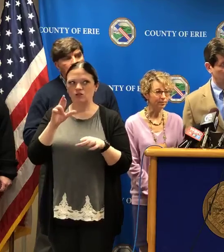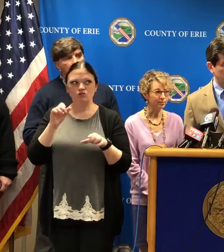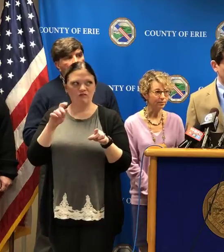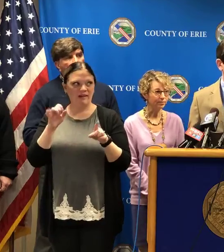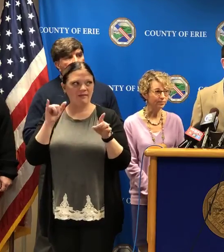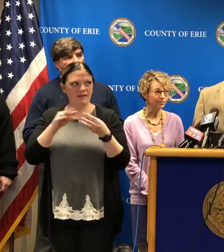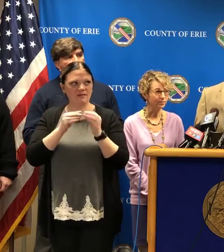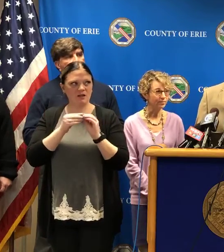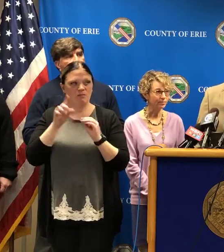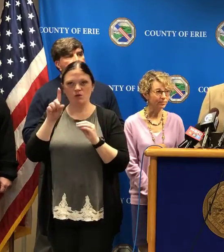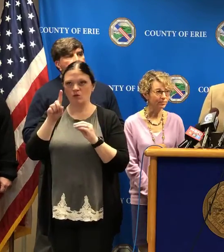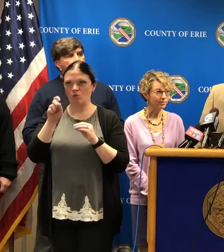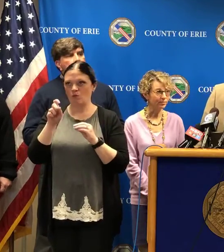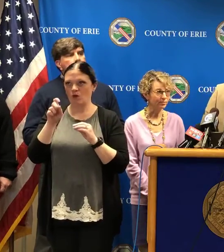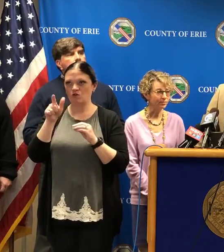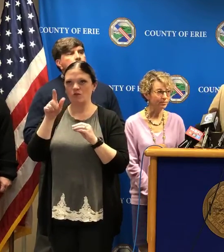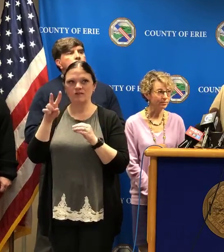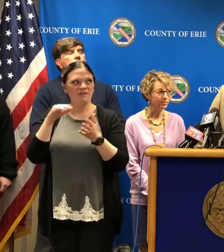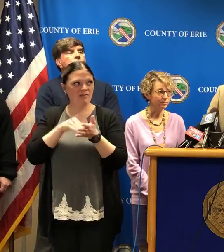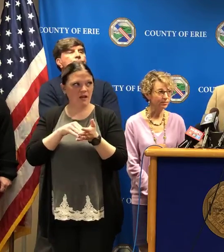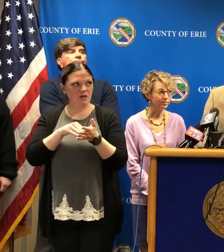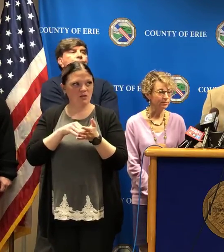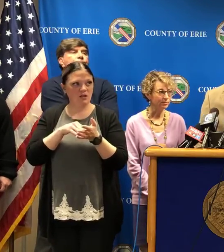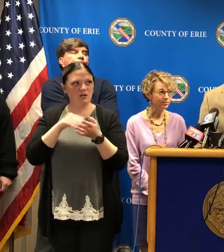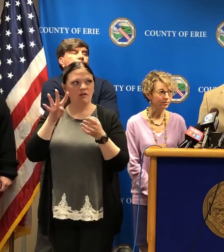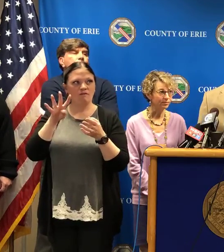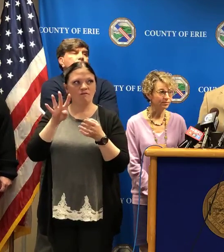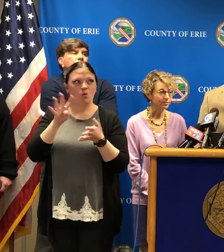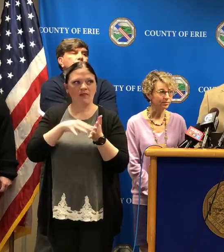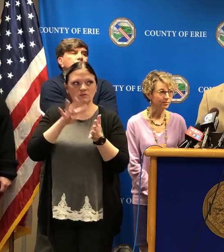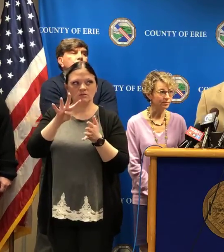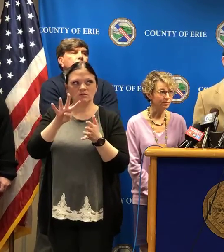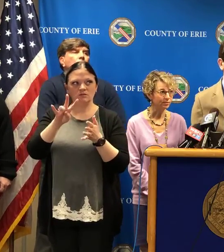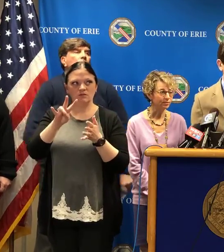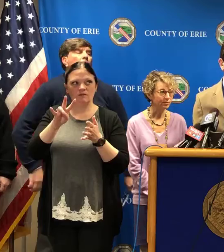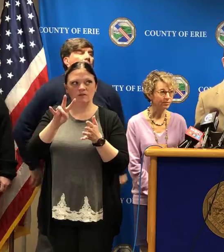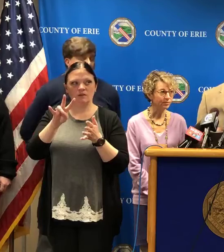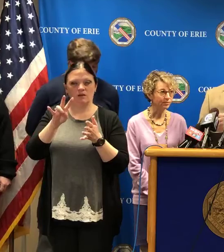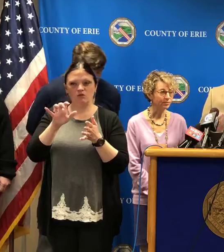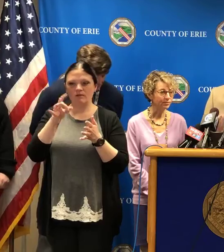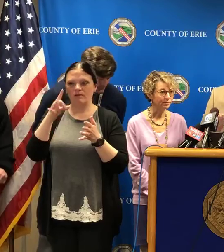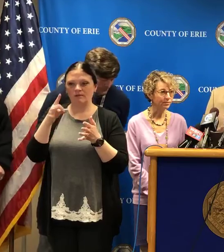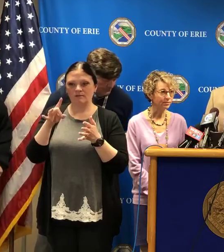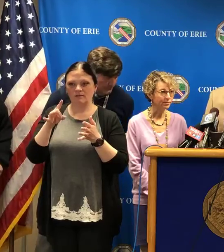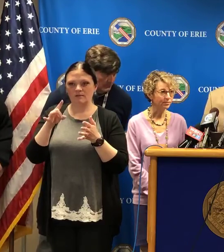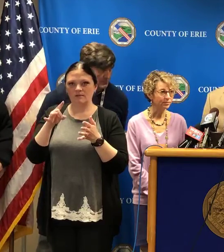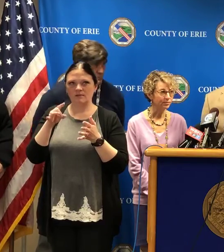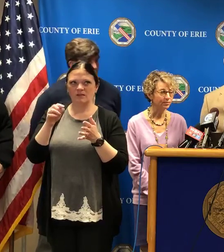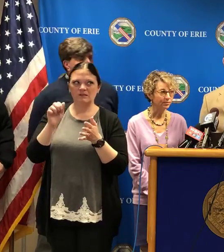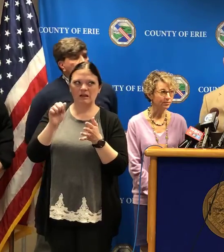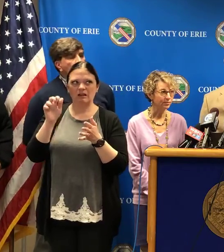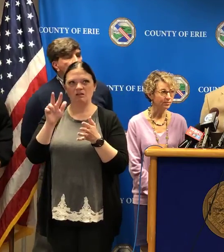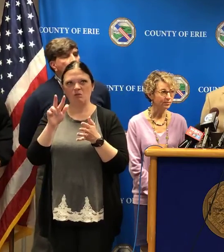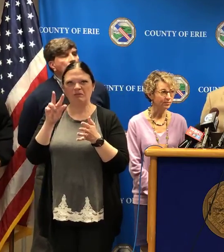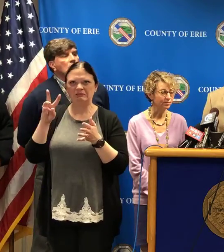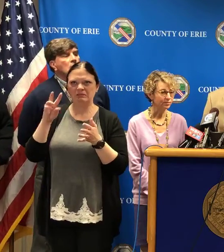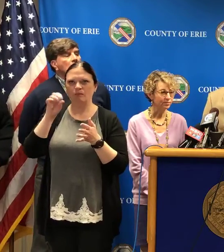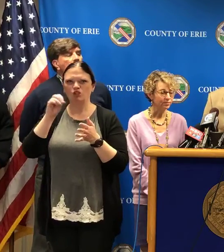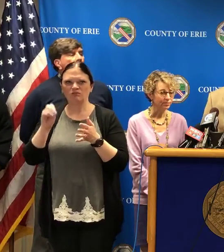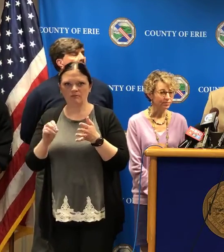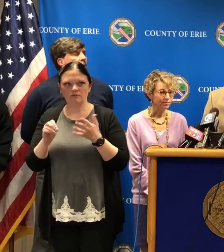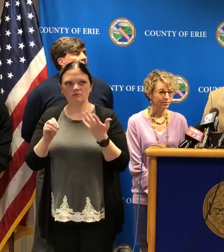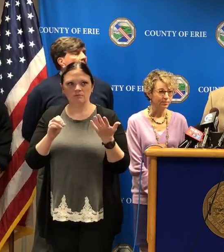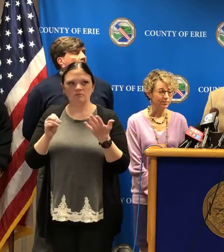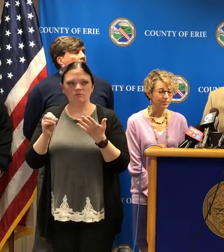the number 127 and 4,718, is 3.6%. But as noted, there probably are many more cases. We don't know the